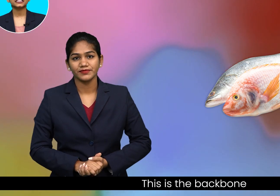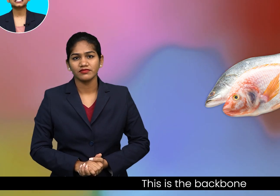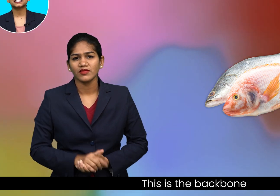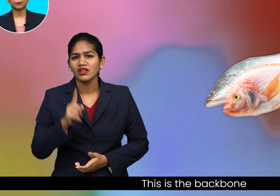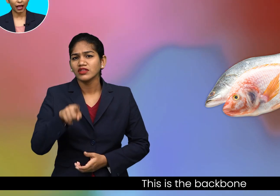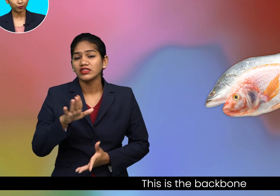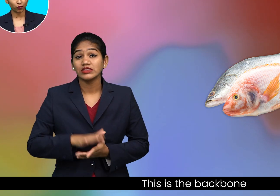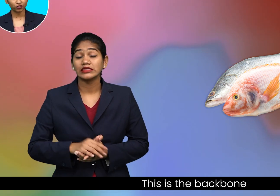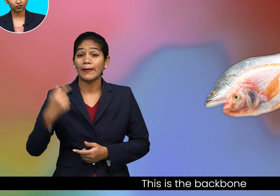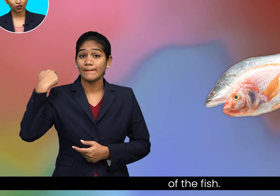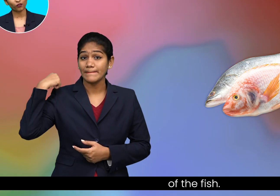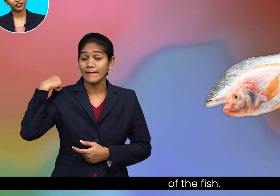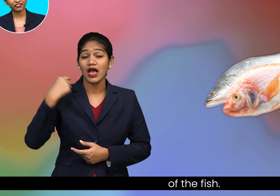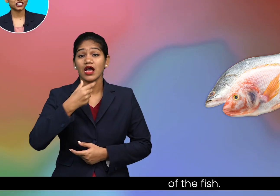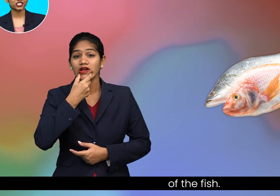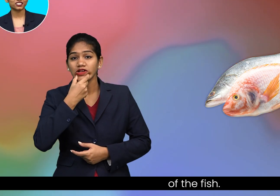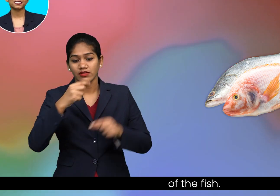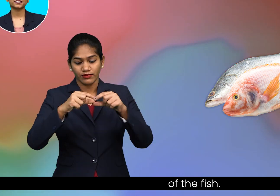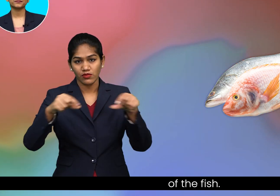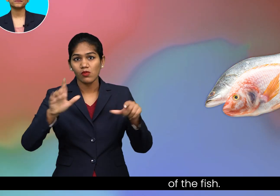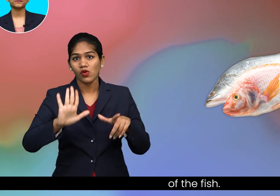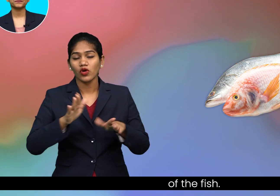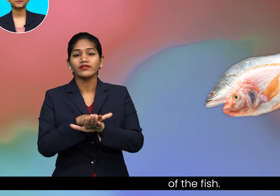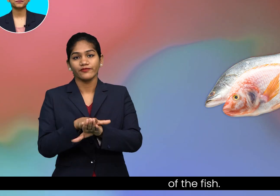This is the backbone of the fish.